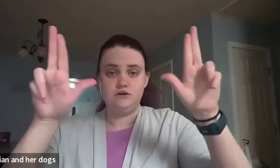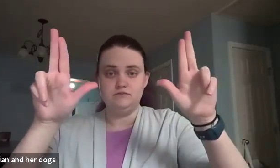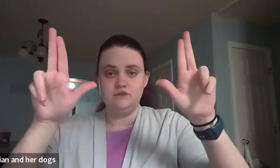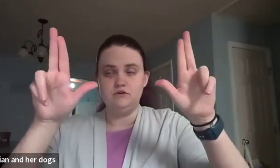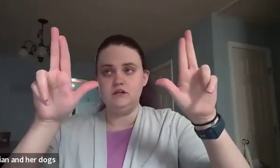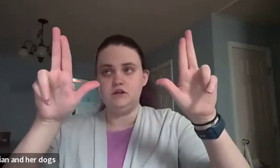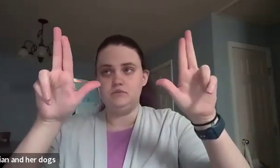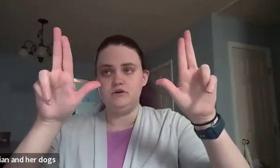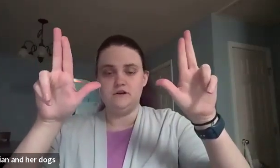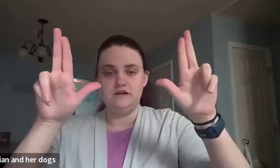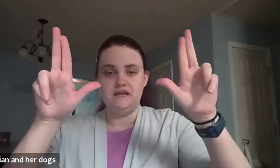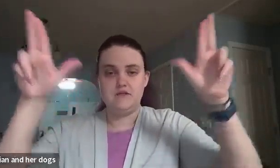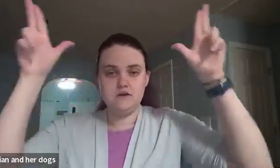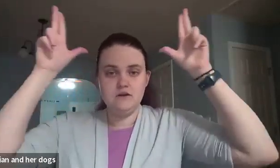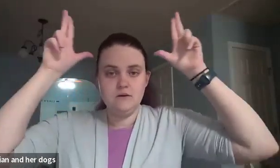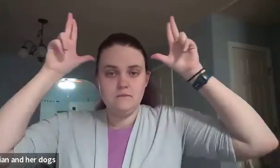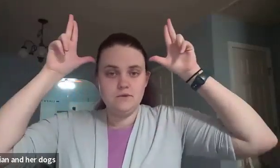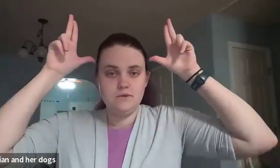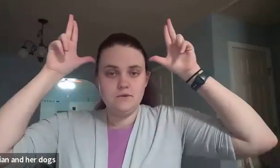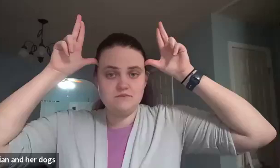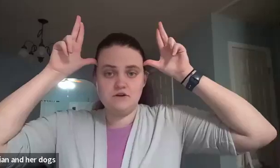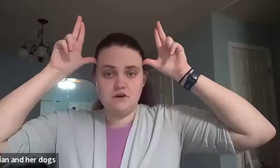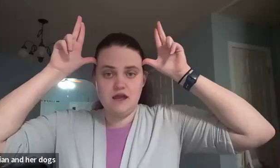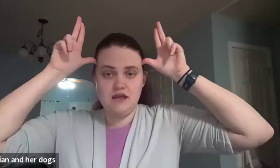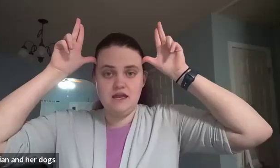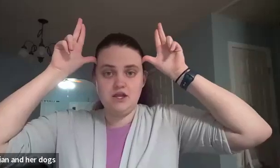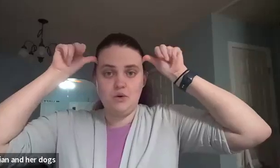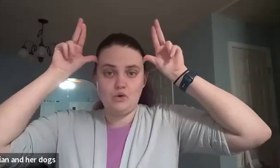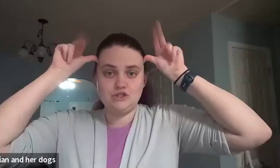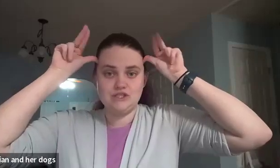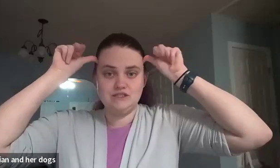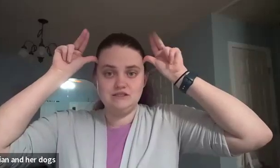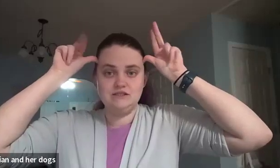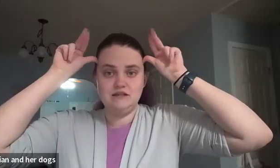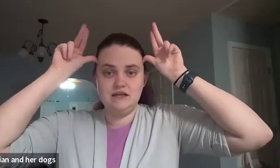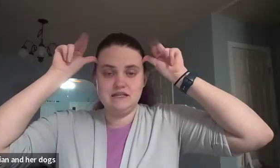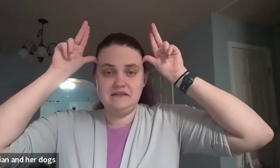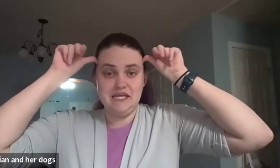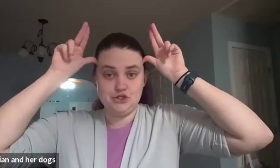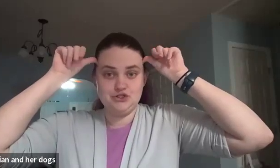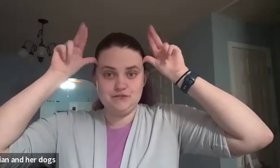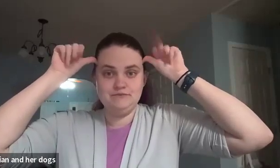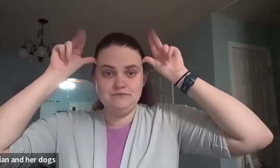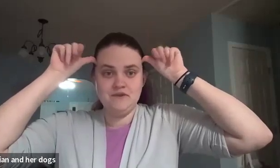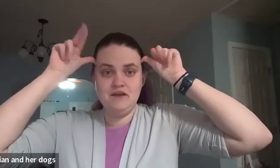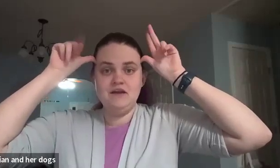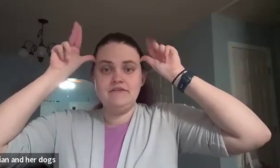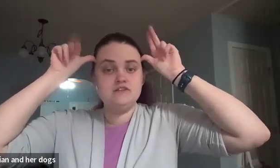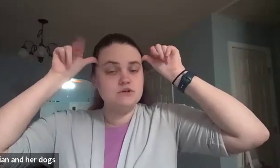your middle and your pointer finger together, put your thumbs on your head, and go horse. And it's like the ears. This one